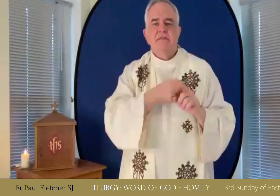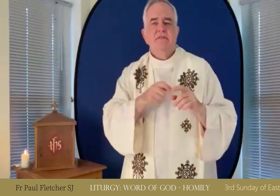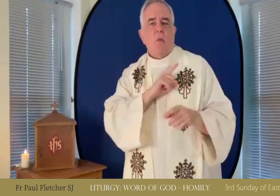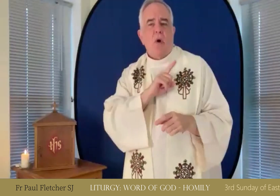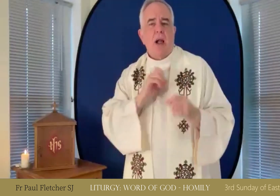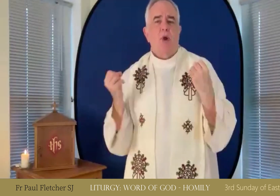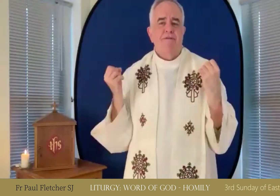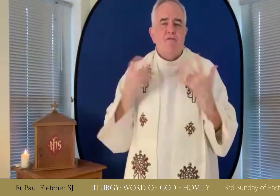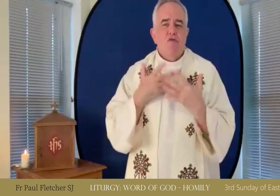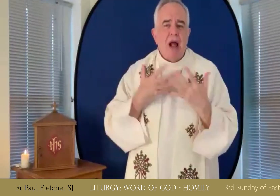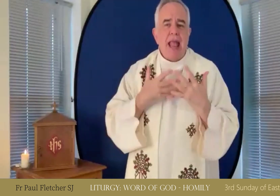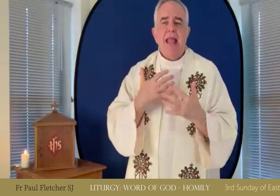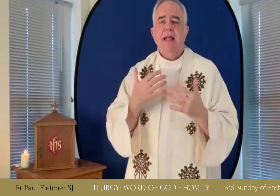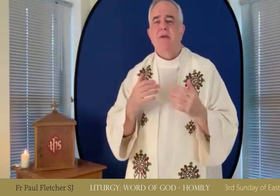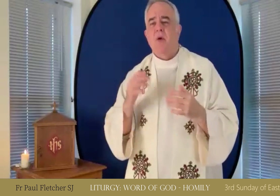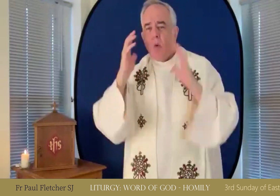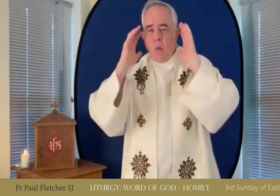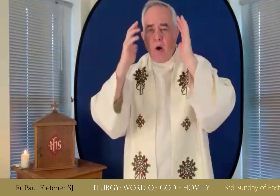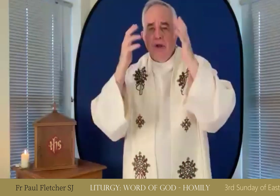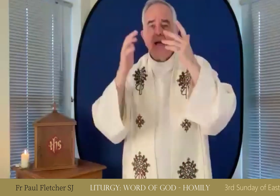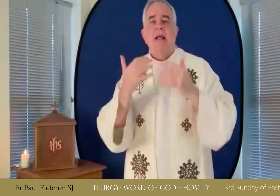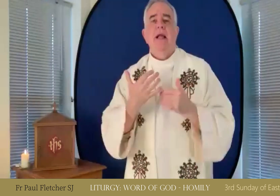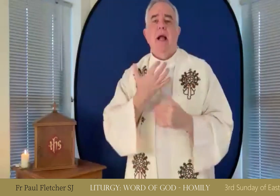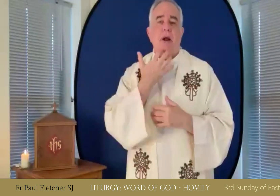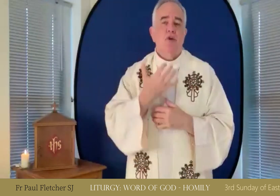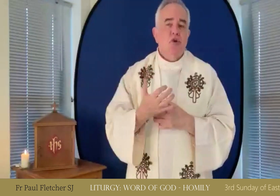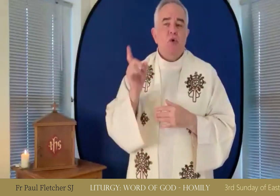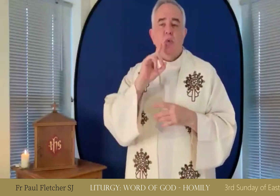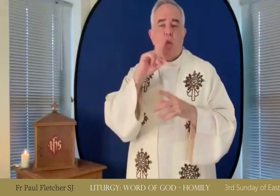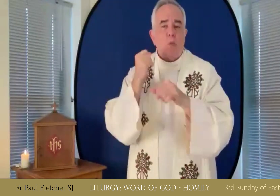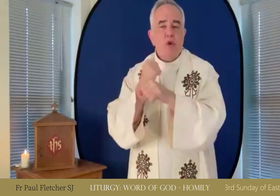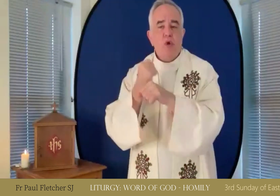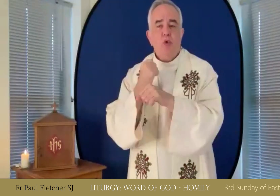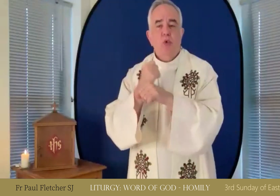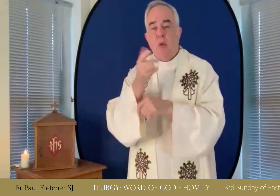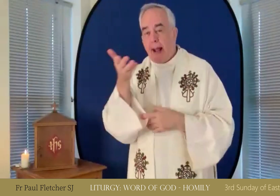locked, one could pray, worry about Jews, what would do to them.